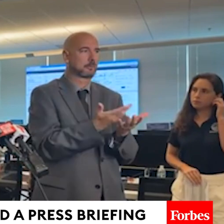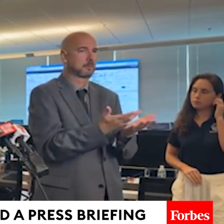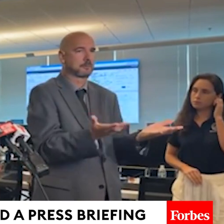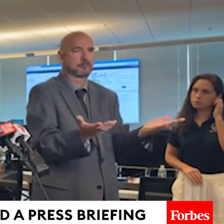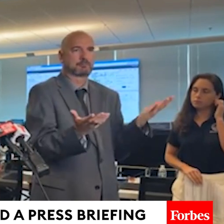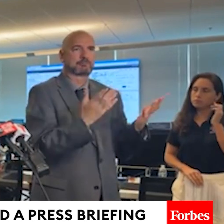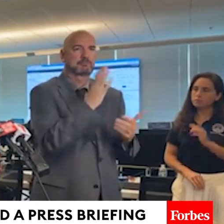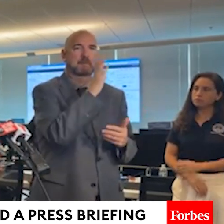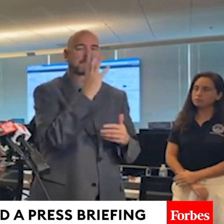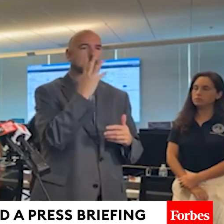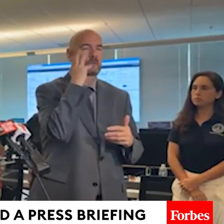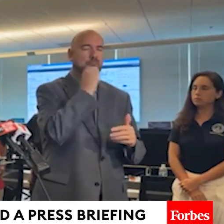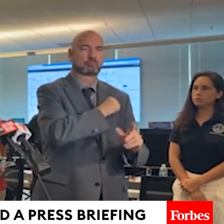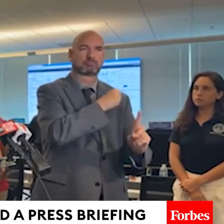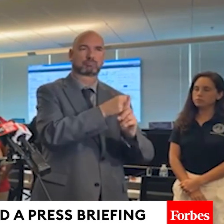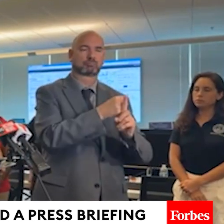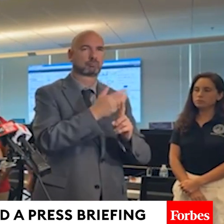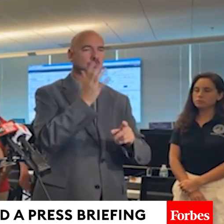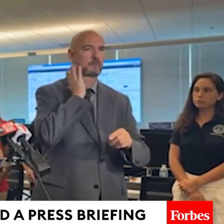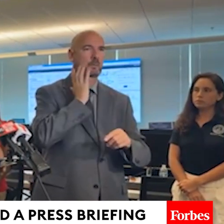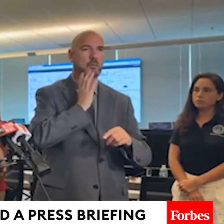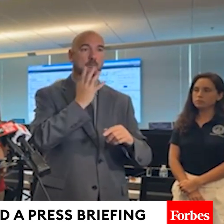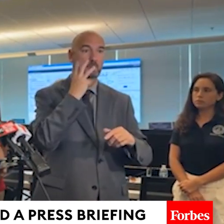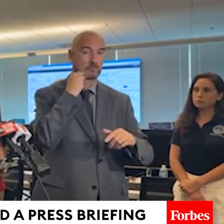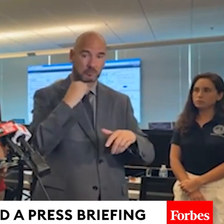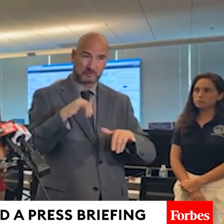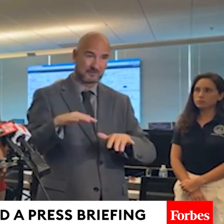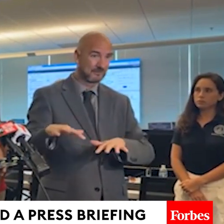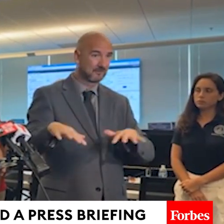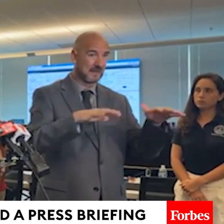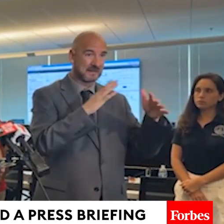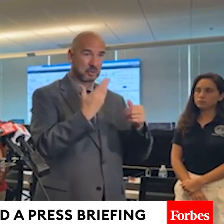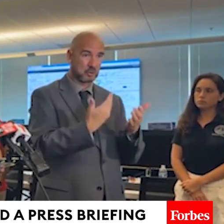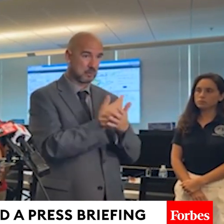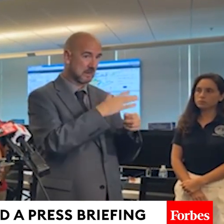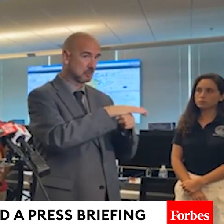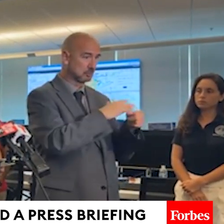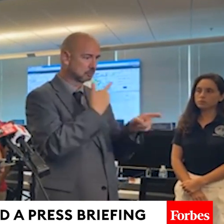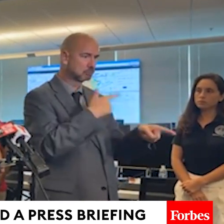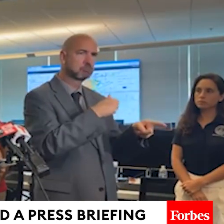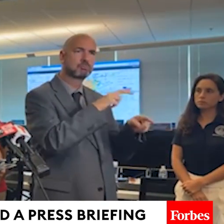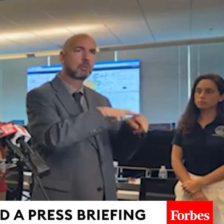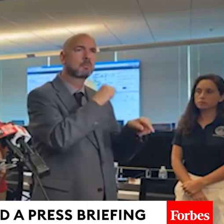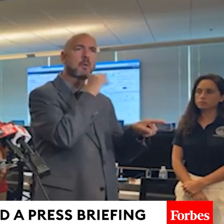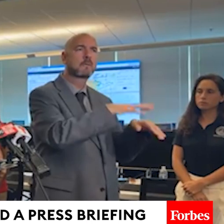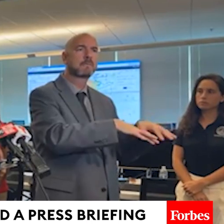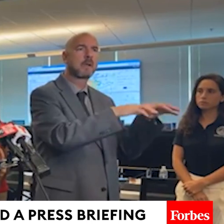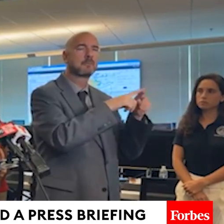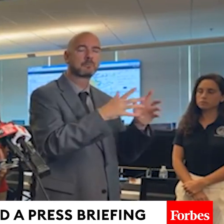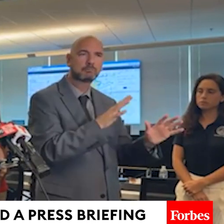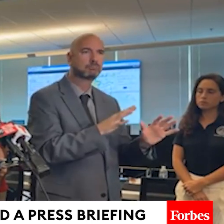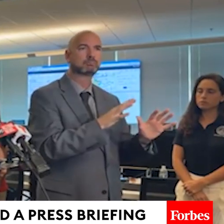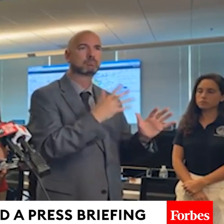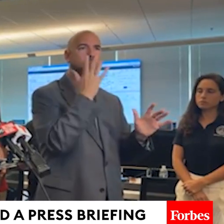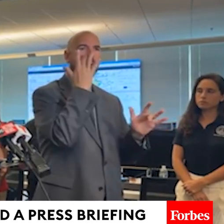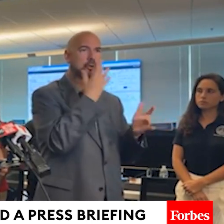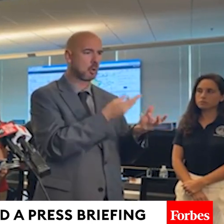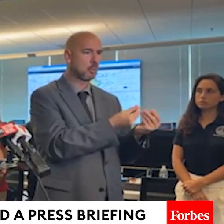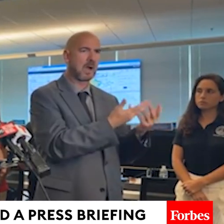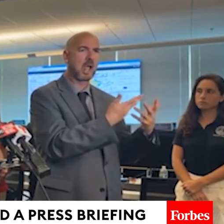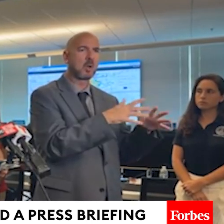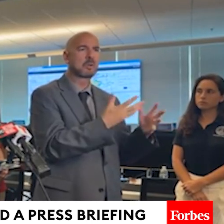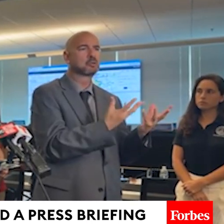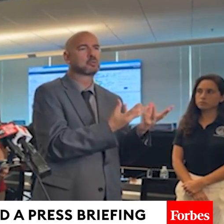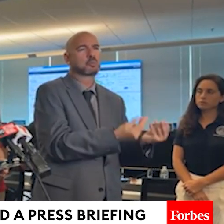we're seeing flooding in areas that typically don't flood, mainly because those grounds are saturated and they have a whole bunch of